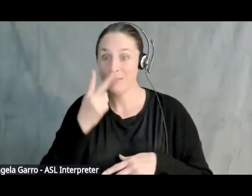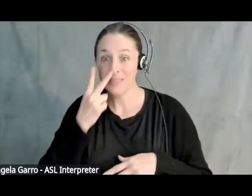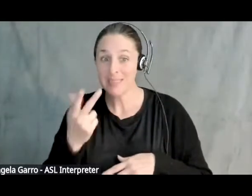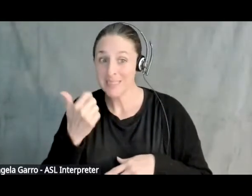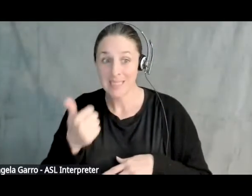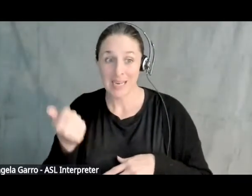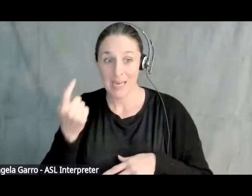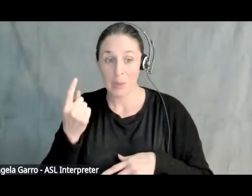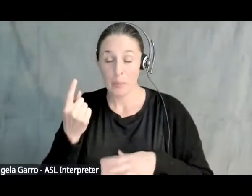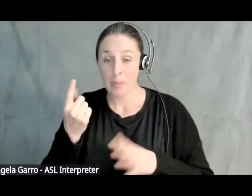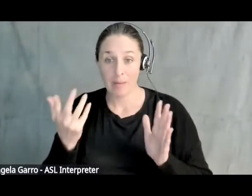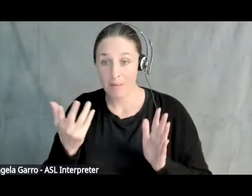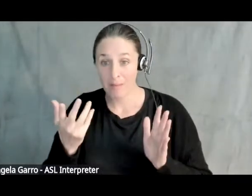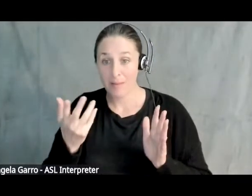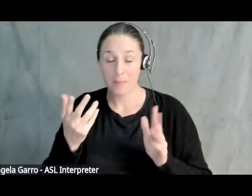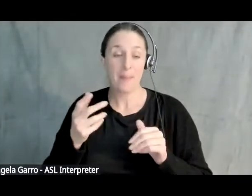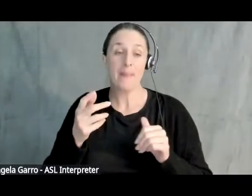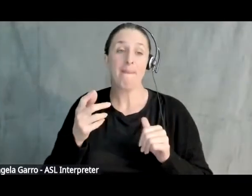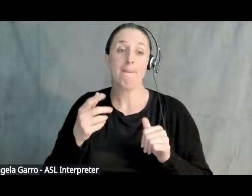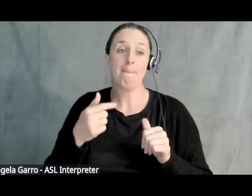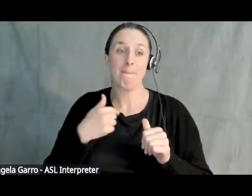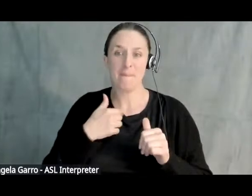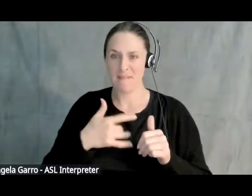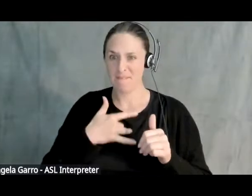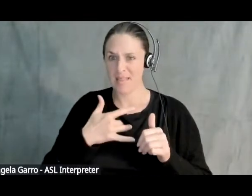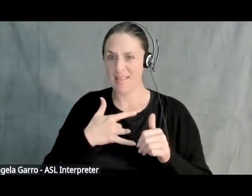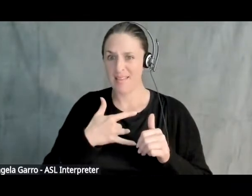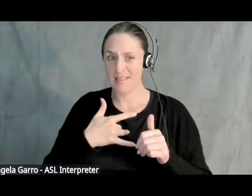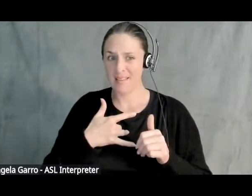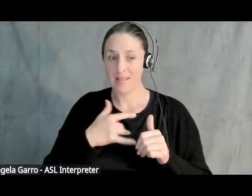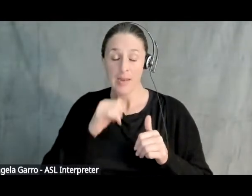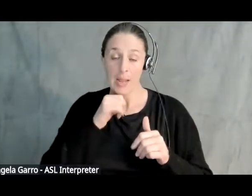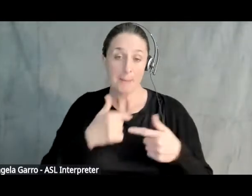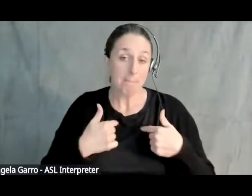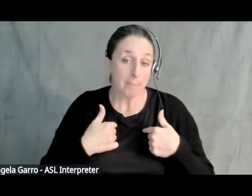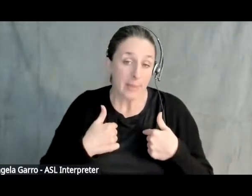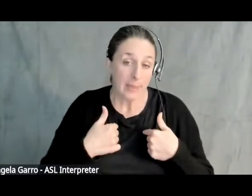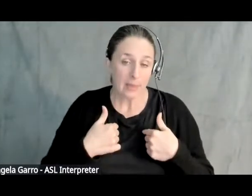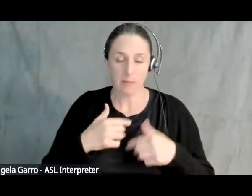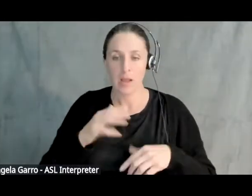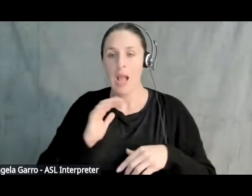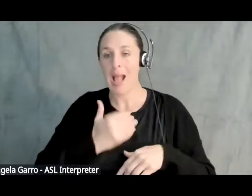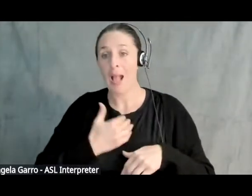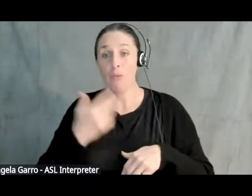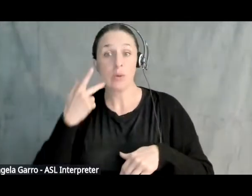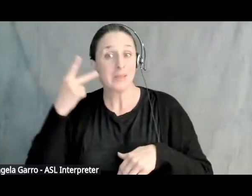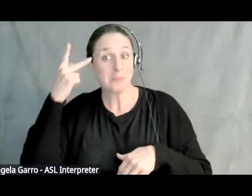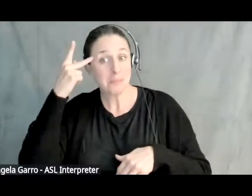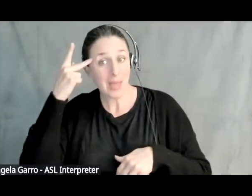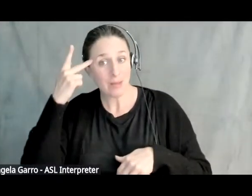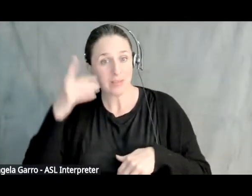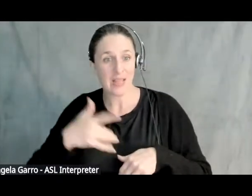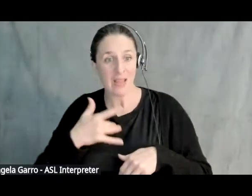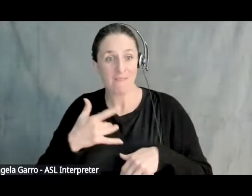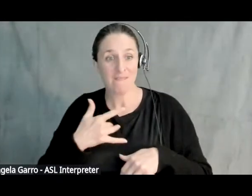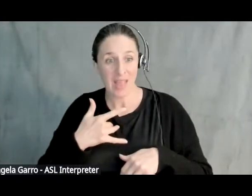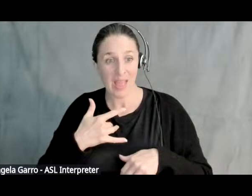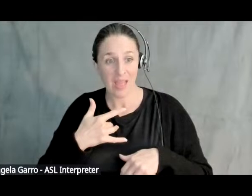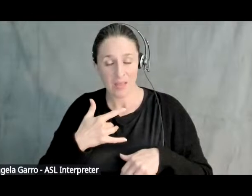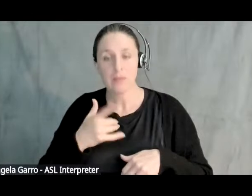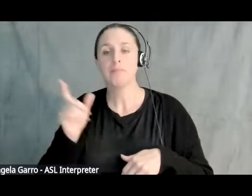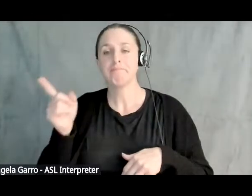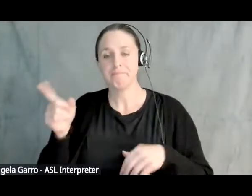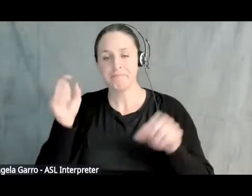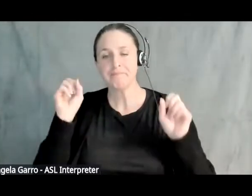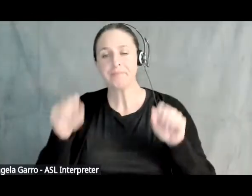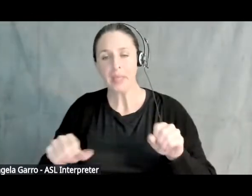I mean, and we felt, not me, our parents felt as though they could communicate to